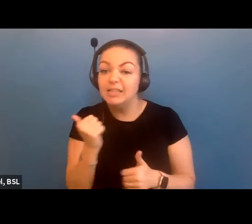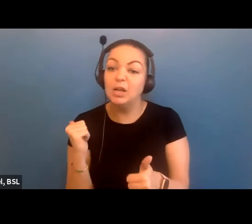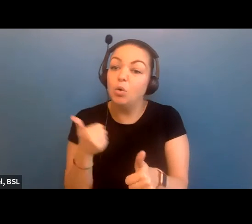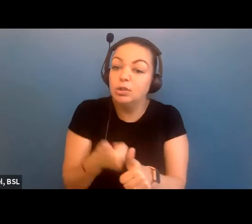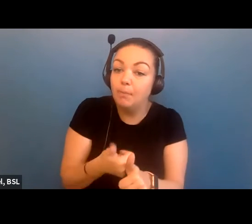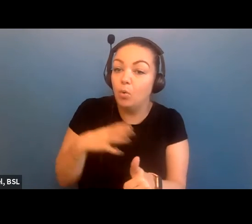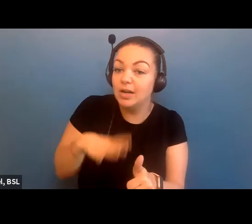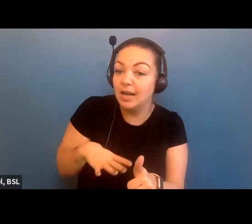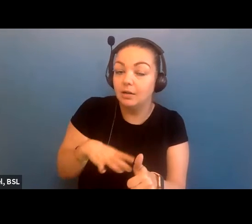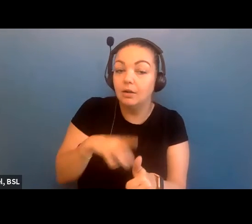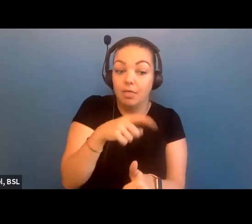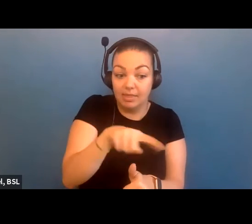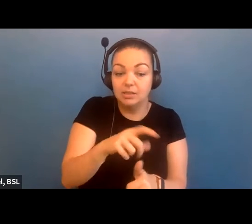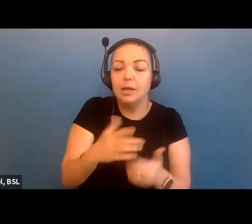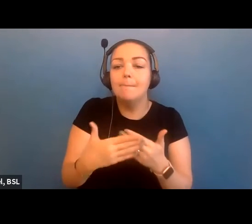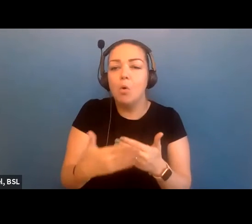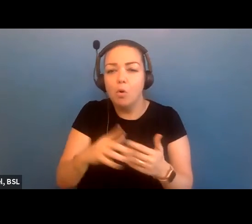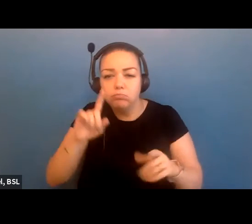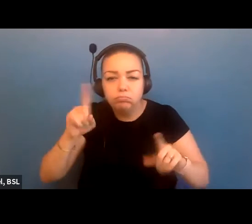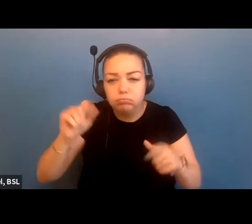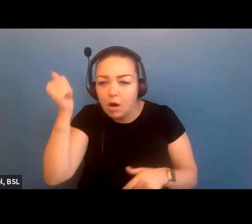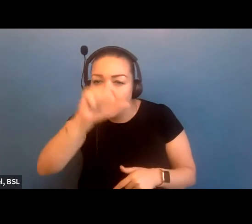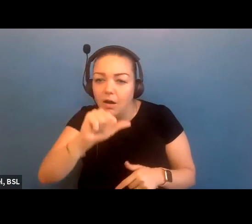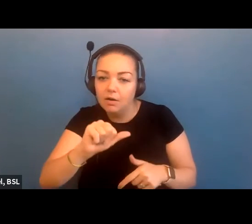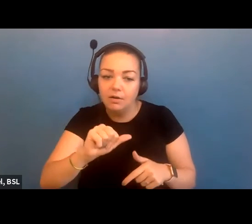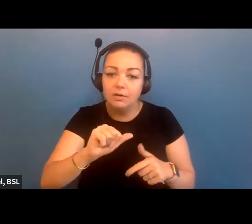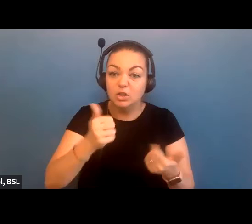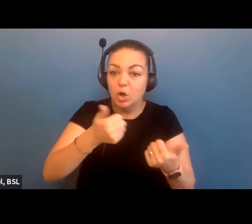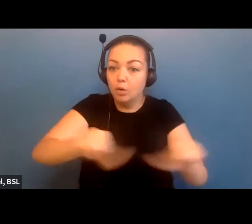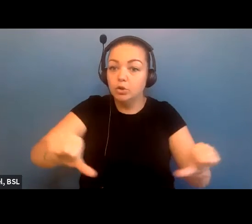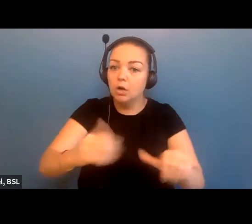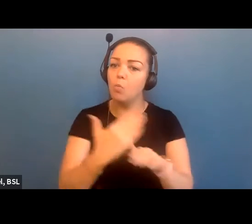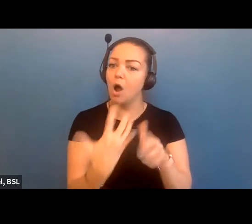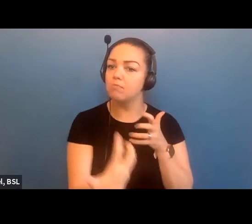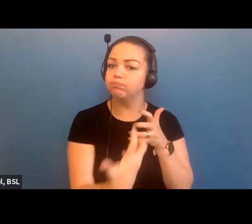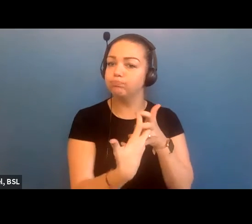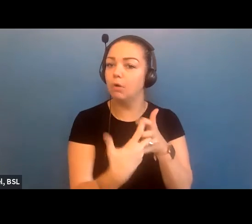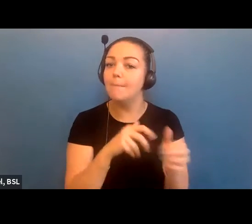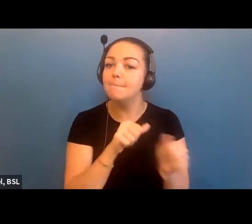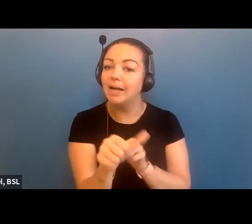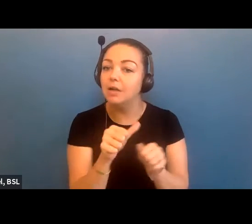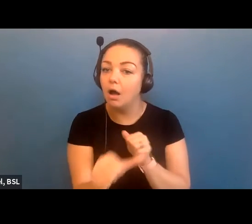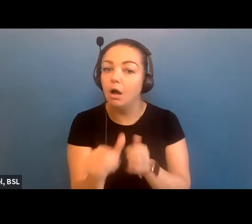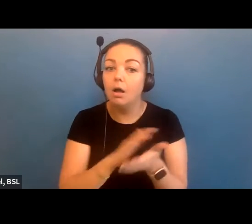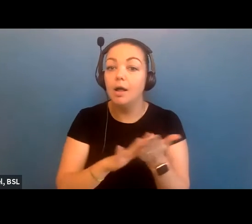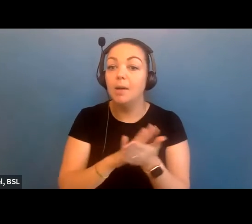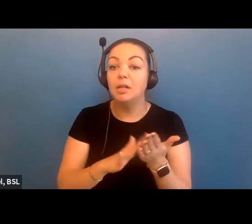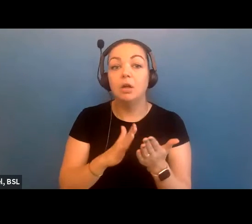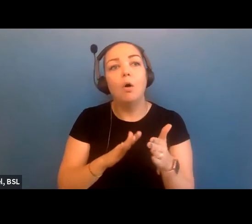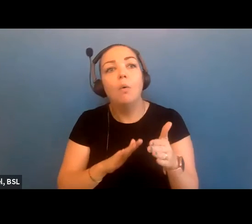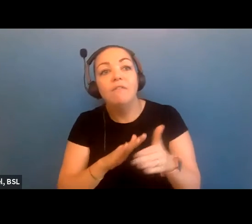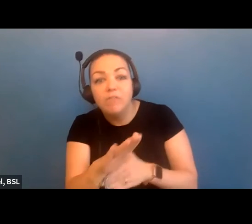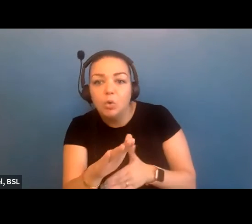delivers intuitive and more elegant solutions that work better. And this in turn helps eliminate the need for